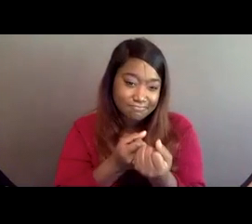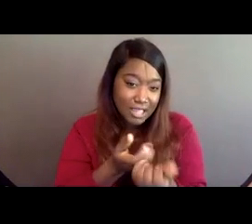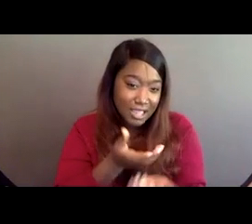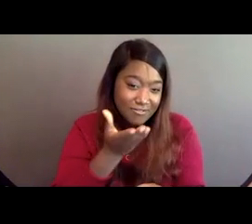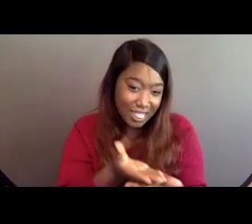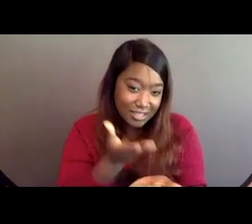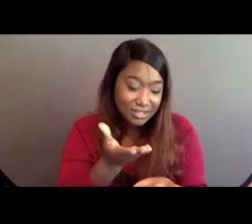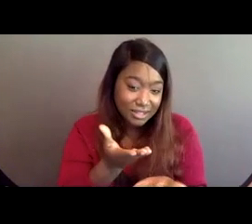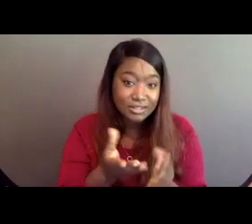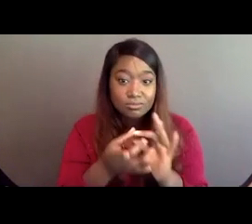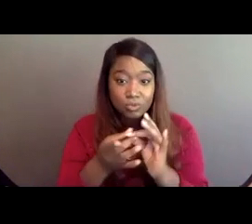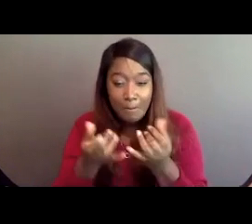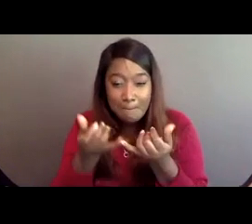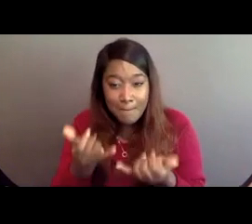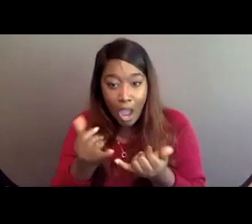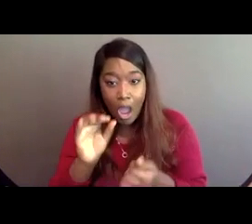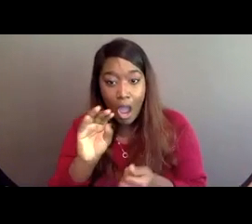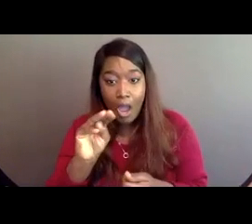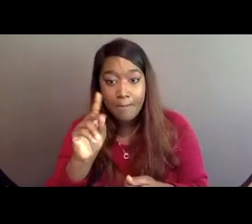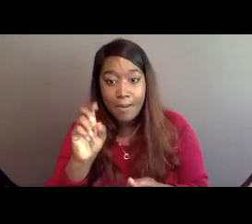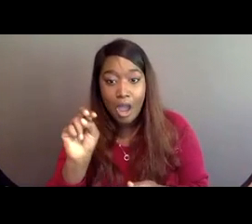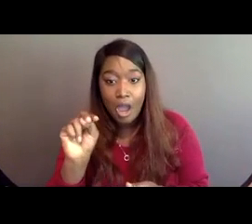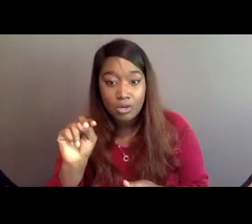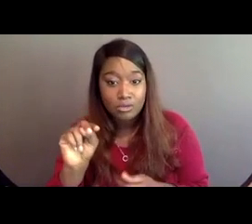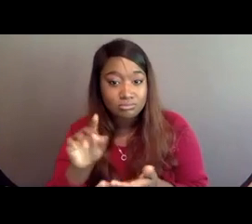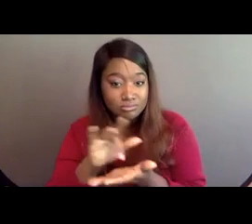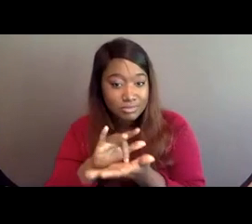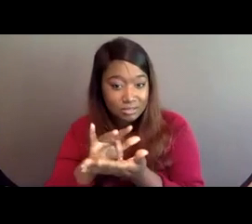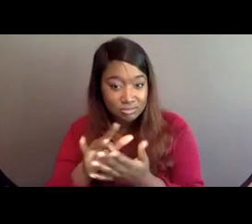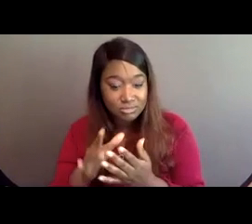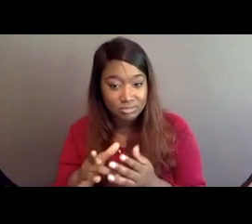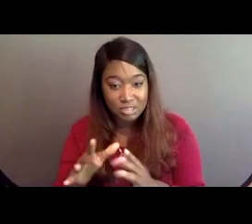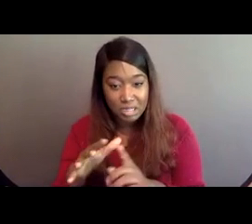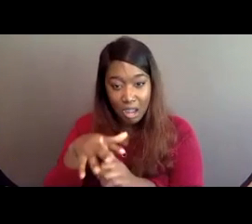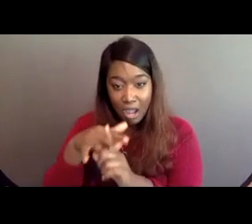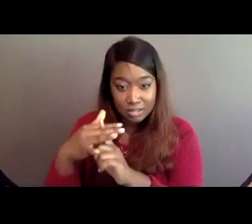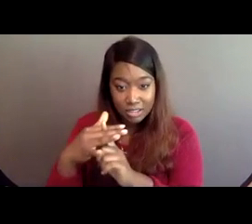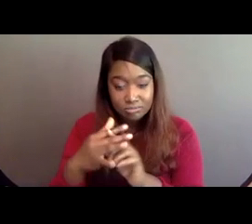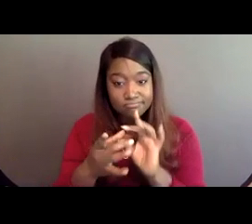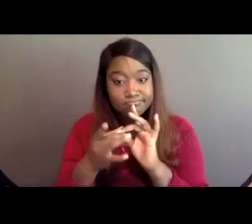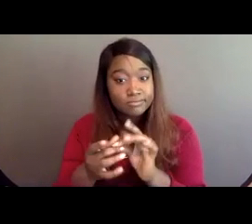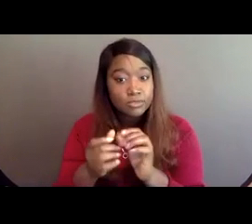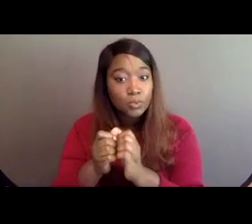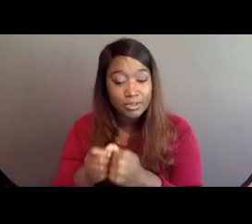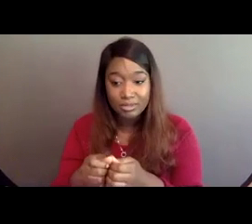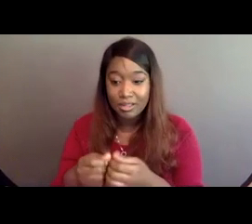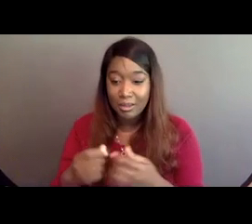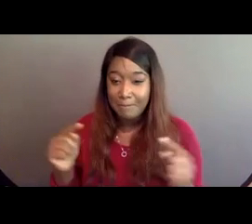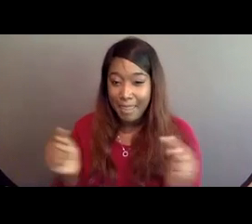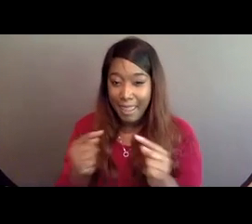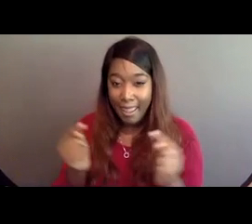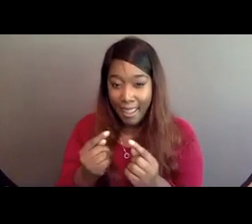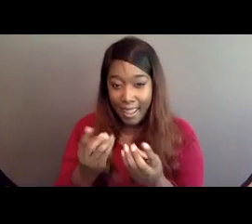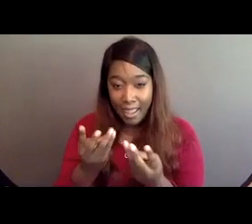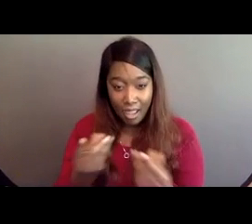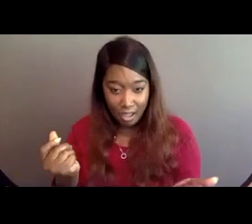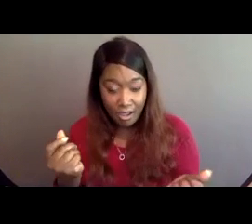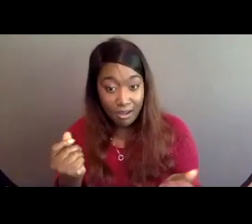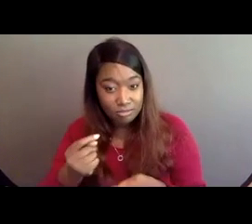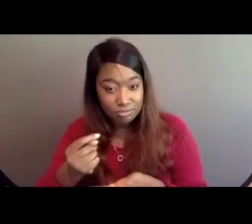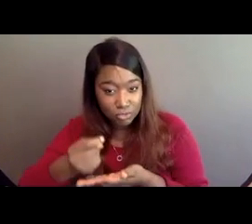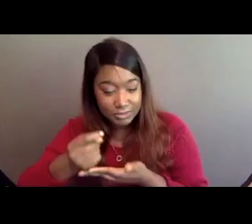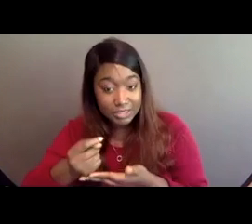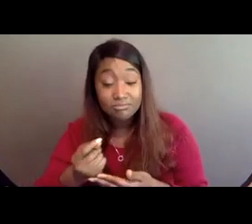context, modern medicine context, is with pain, treatment of pain. It's very, very importantly been named in the last